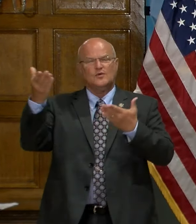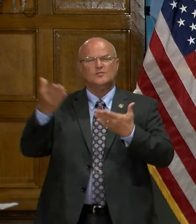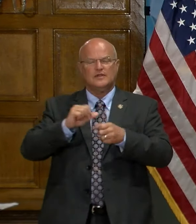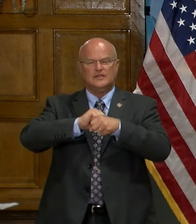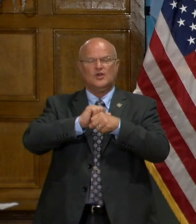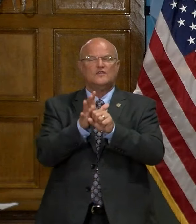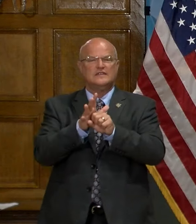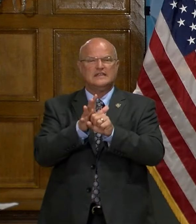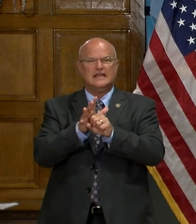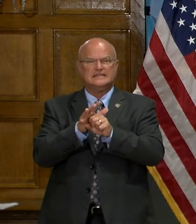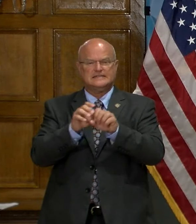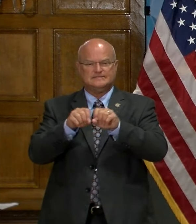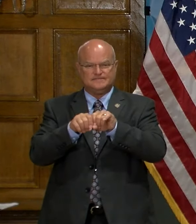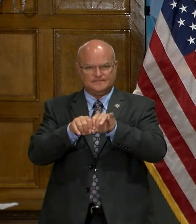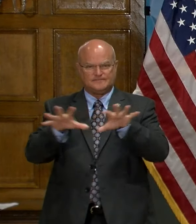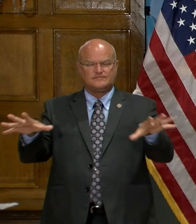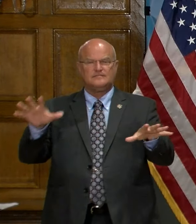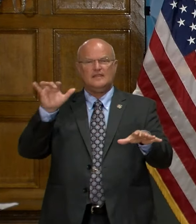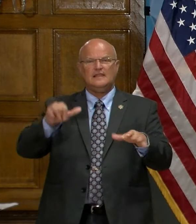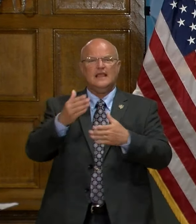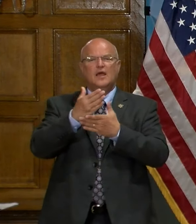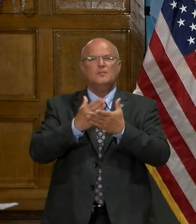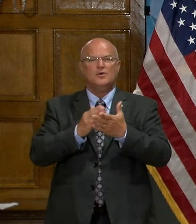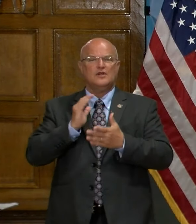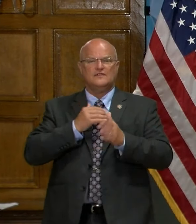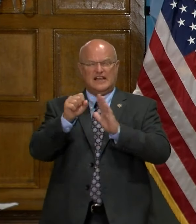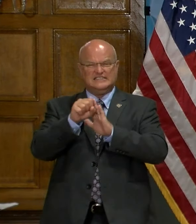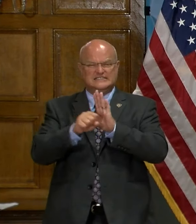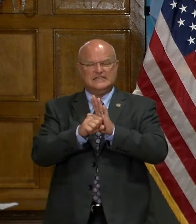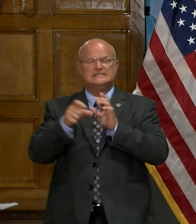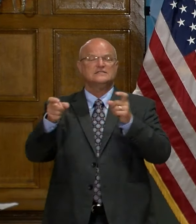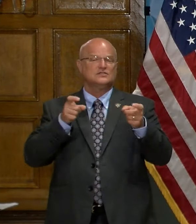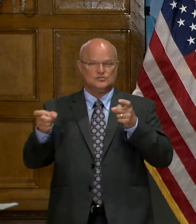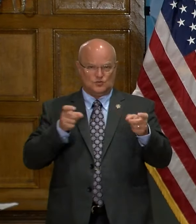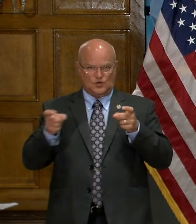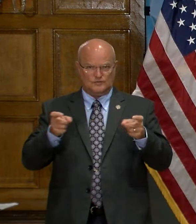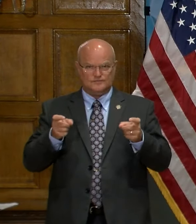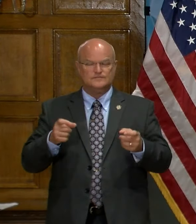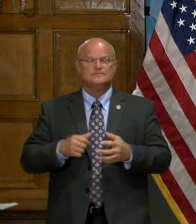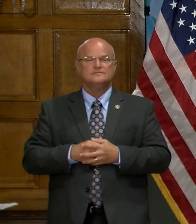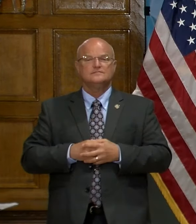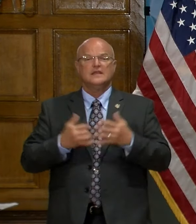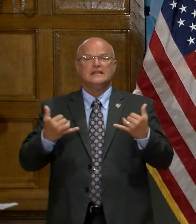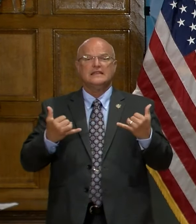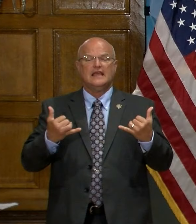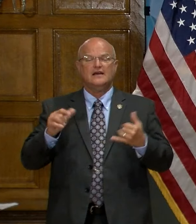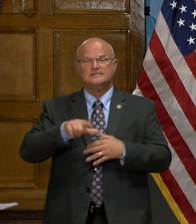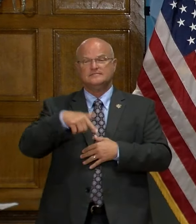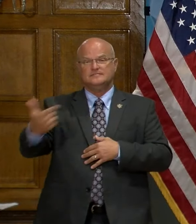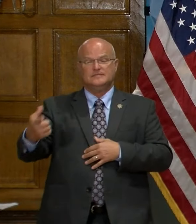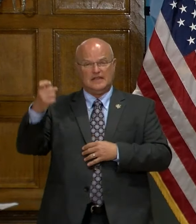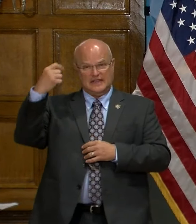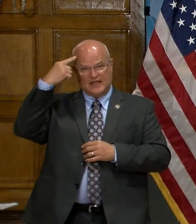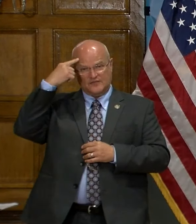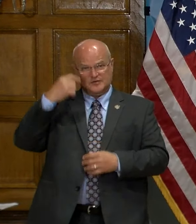the COVID-19 outbreak in that part of our states under control. And with that, I'll go ahead and turn it back over to the governor.